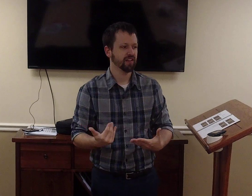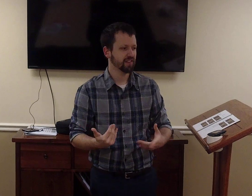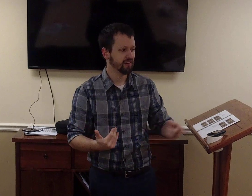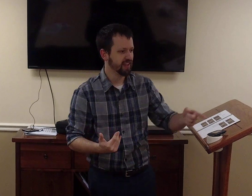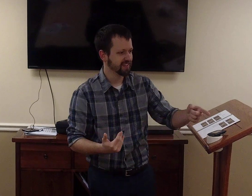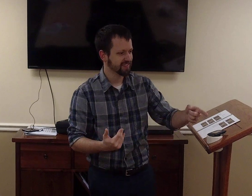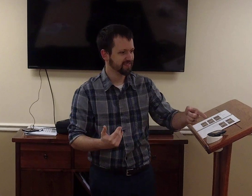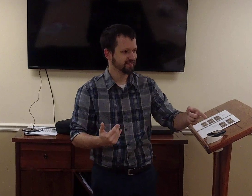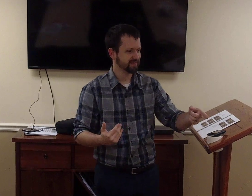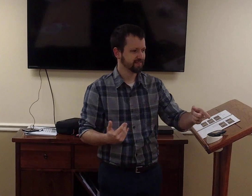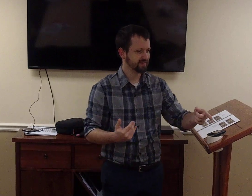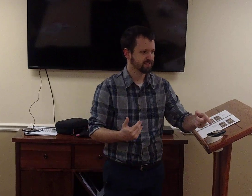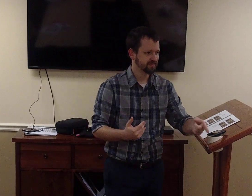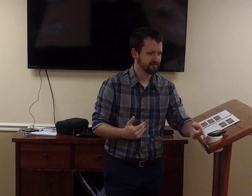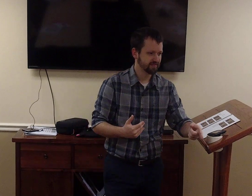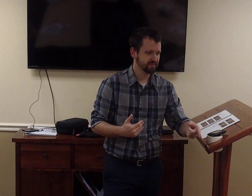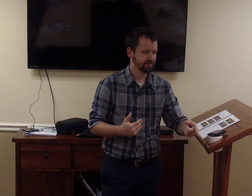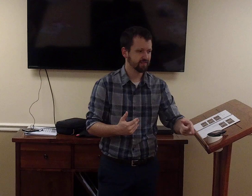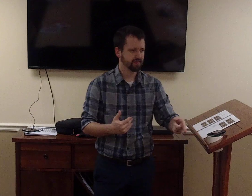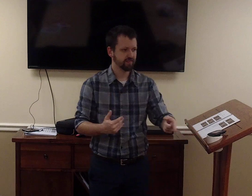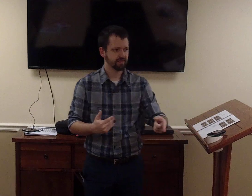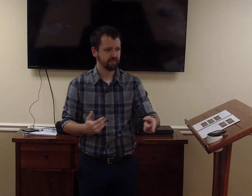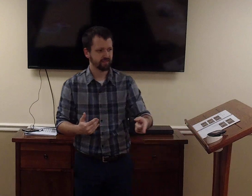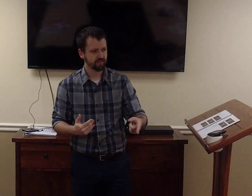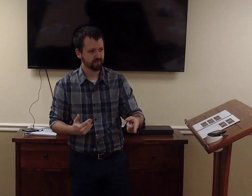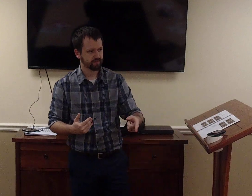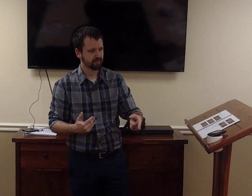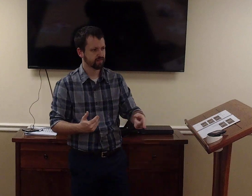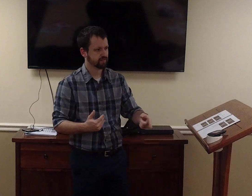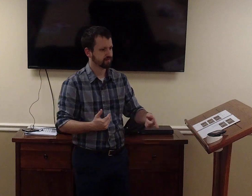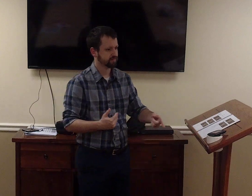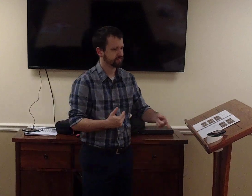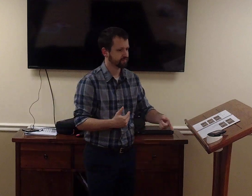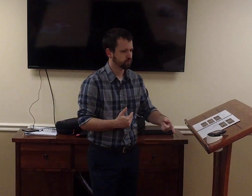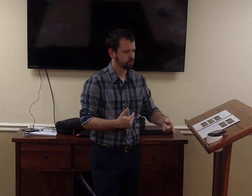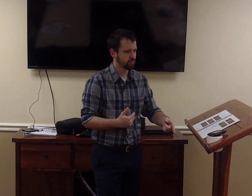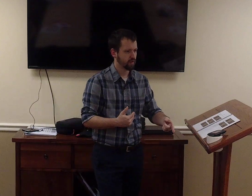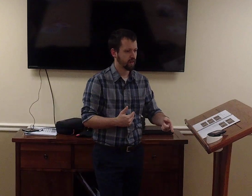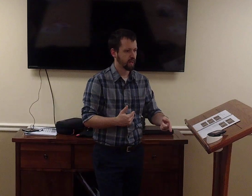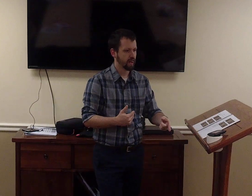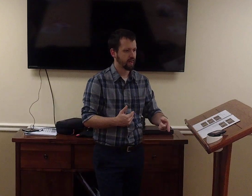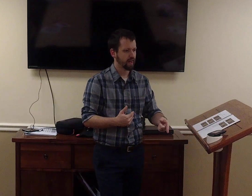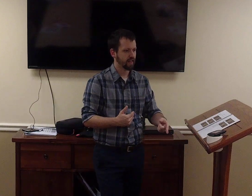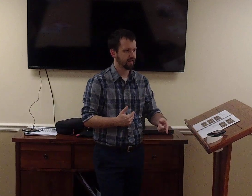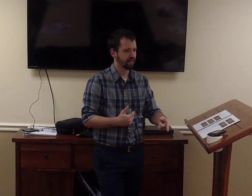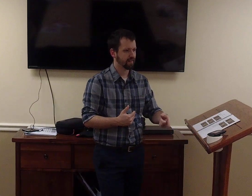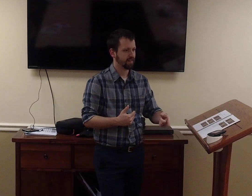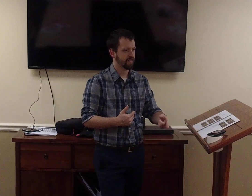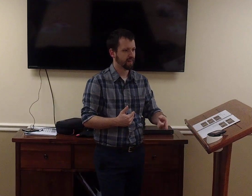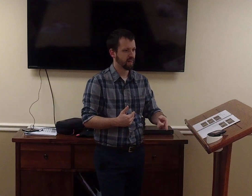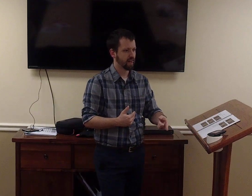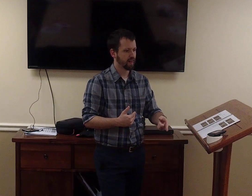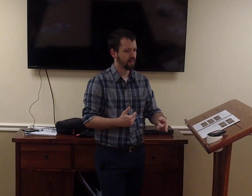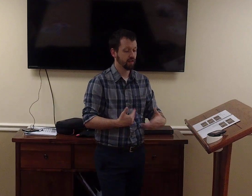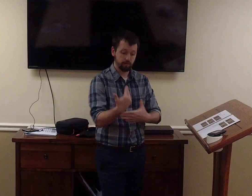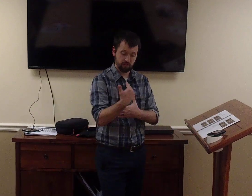So, yes. So do you keep the same direction for the whole sign? Because when you said you bother me, do you basically just switch hands?